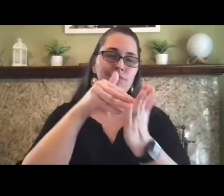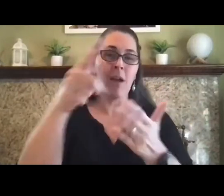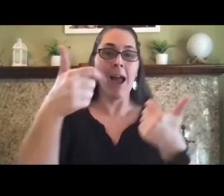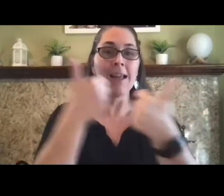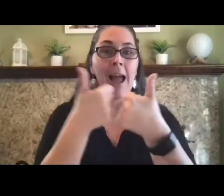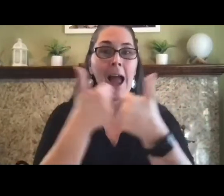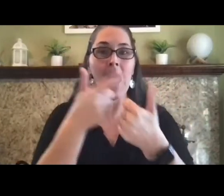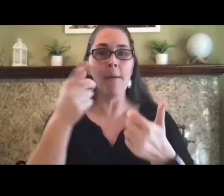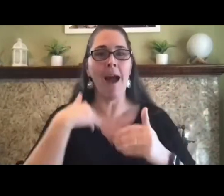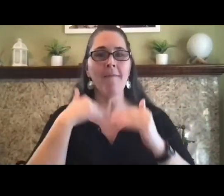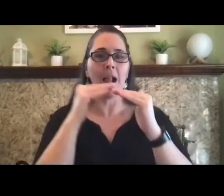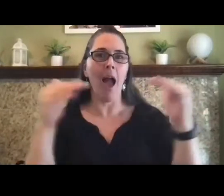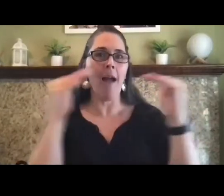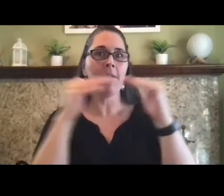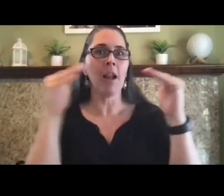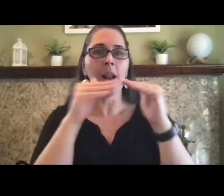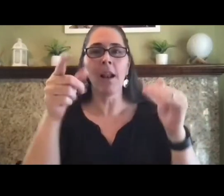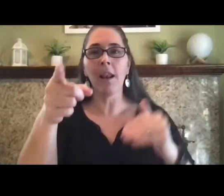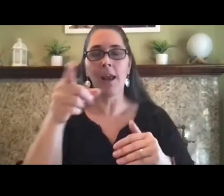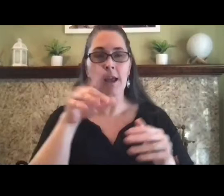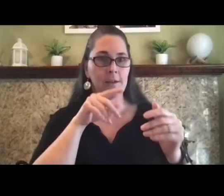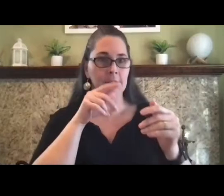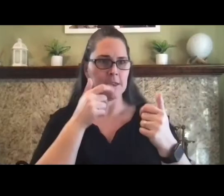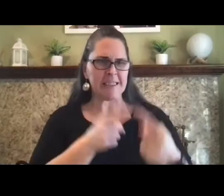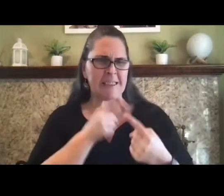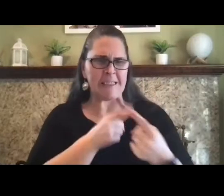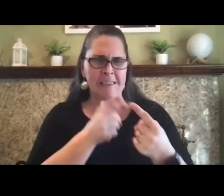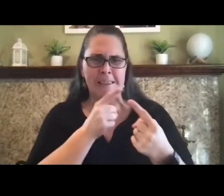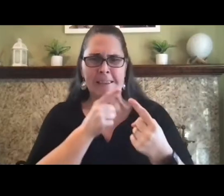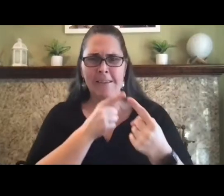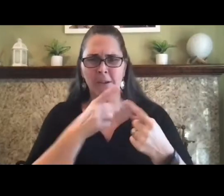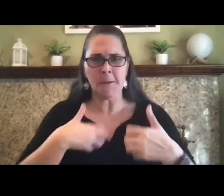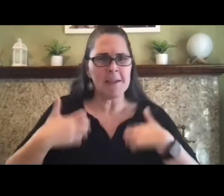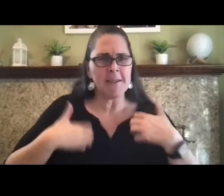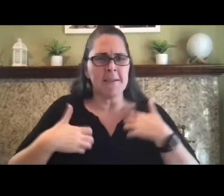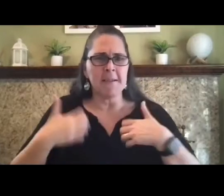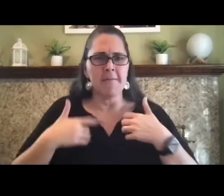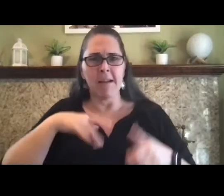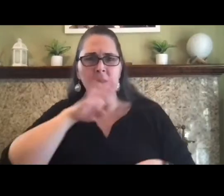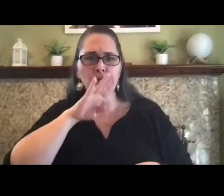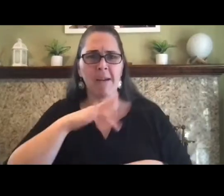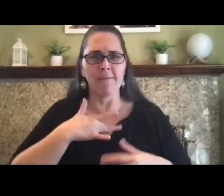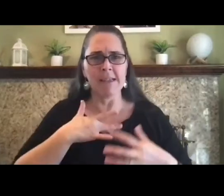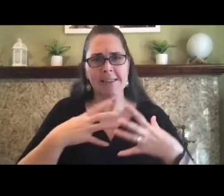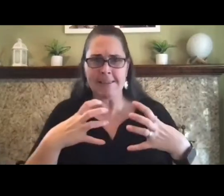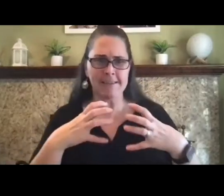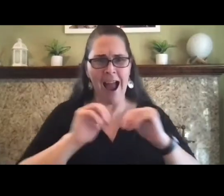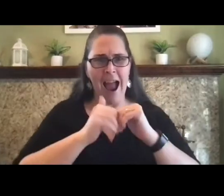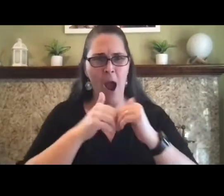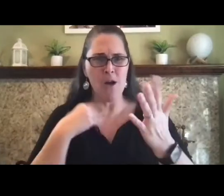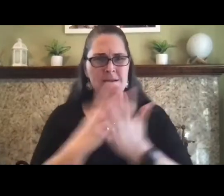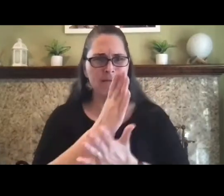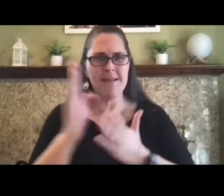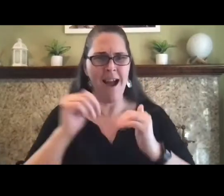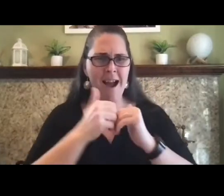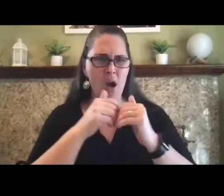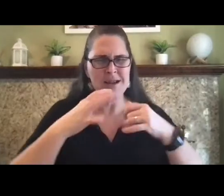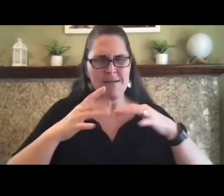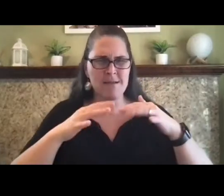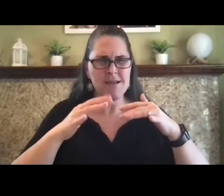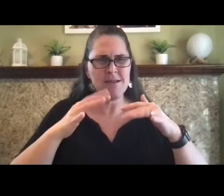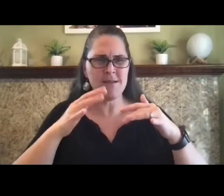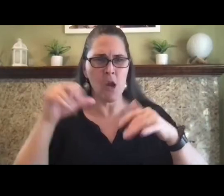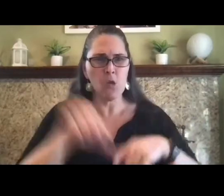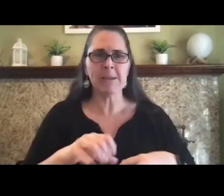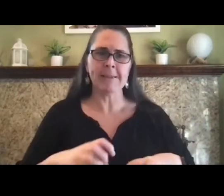challenges. Oftentimes with video games, there are levels that you need to navigate and succeed in order to move on to the next one. And that process can be frustrating